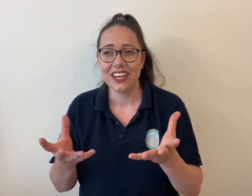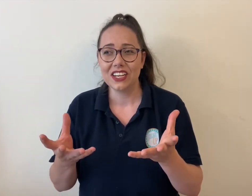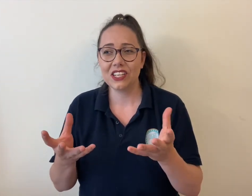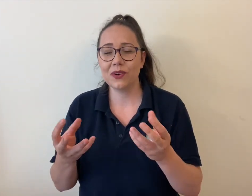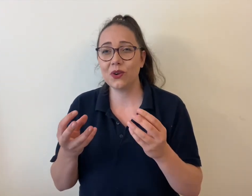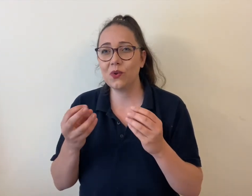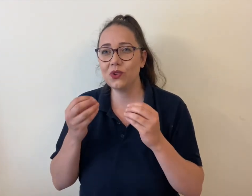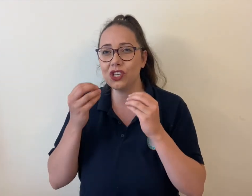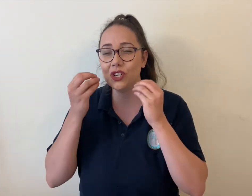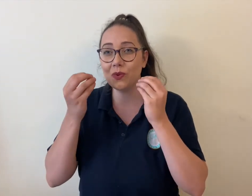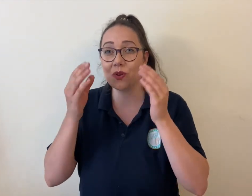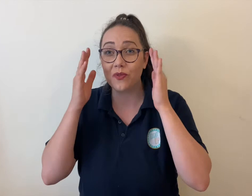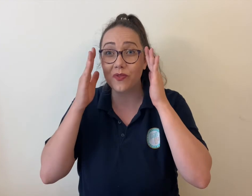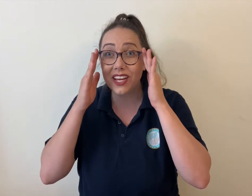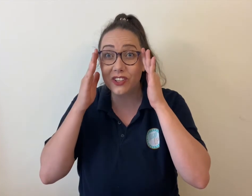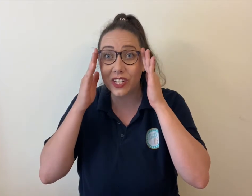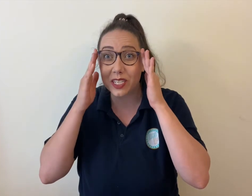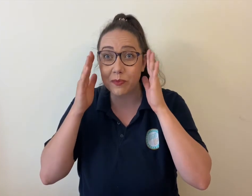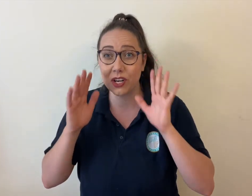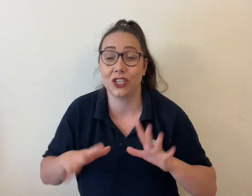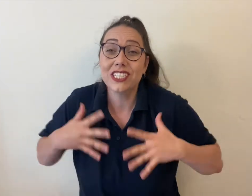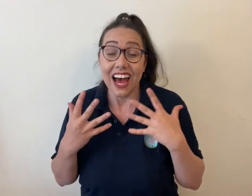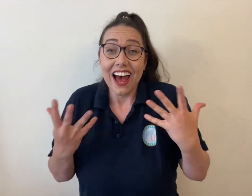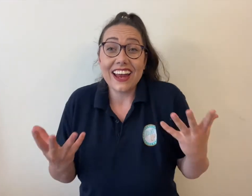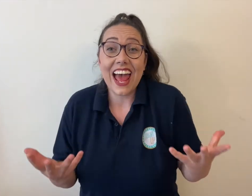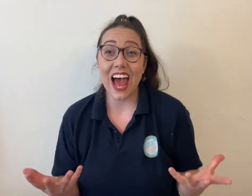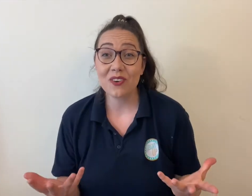So it's all to do with your facial expressions and how you